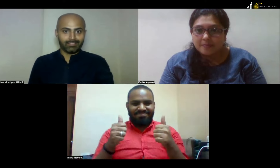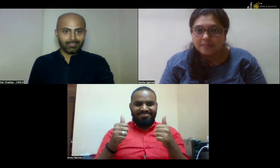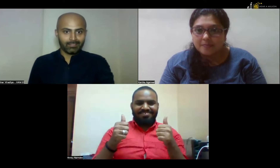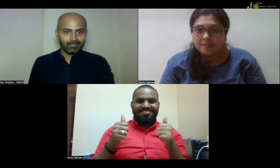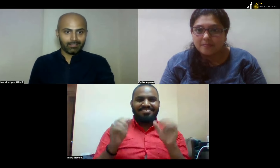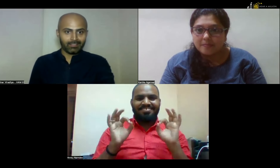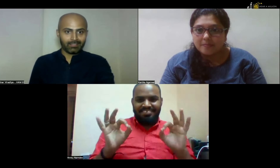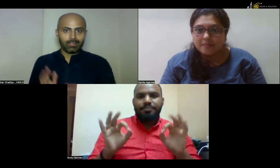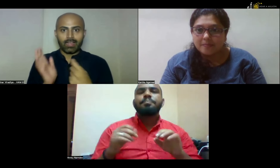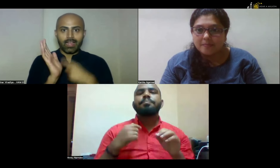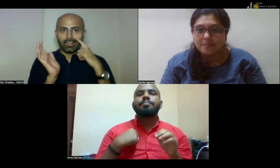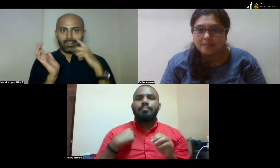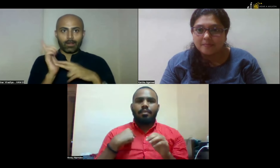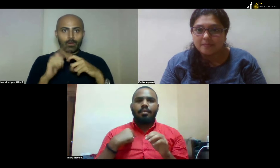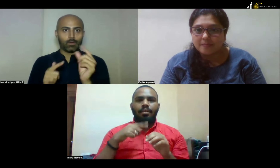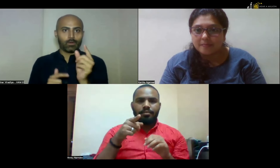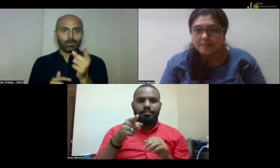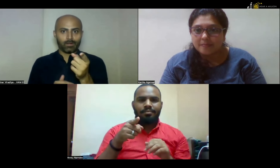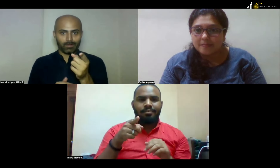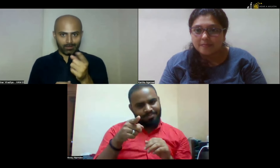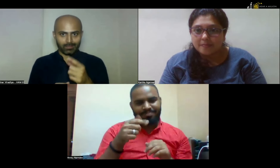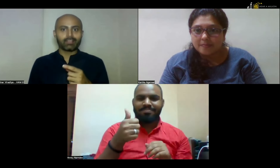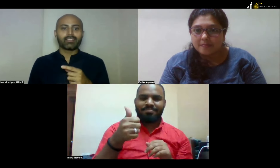Okay, so Rinku is here.